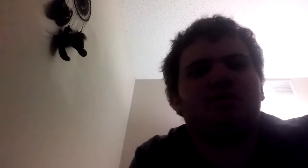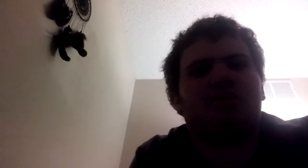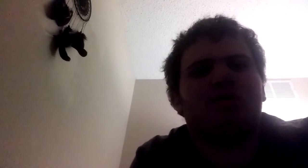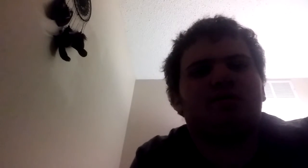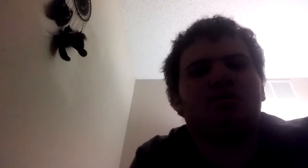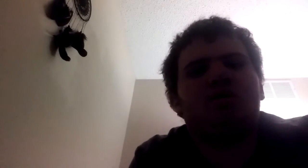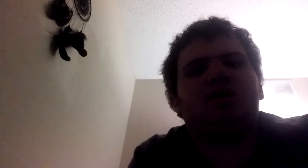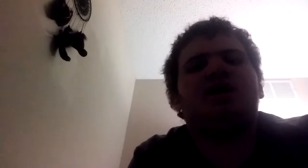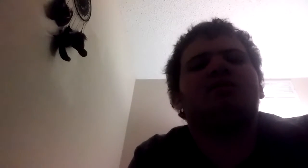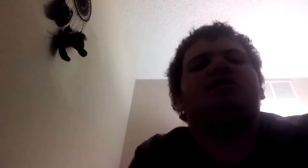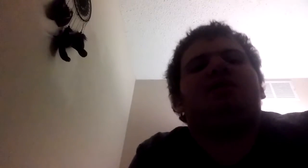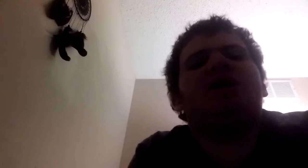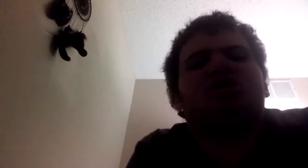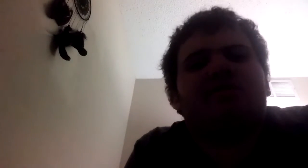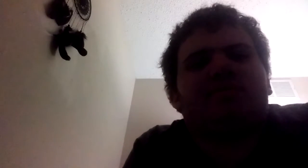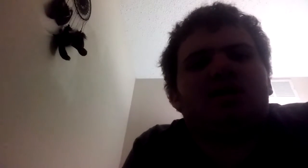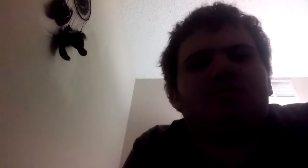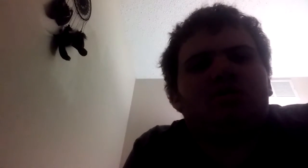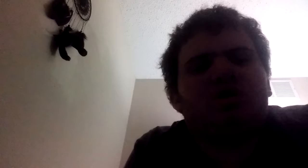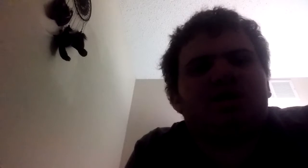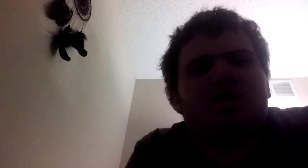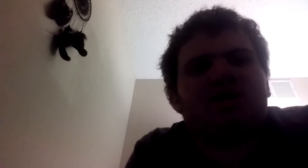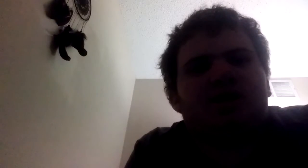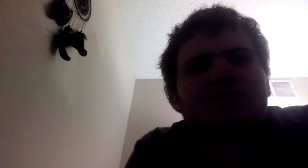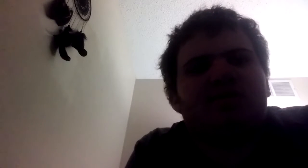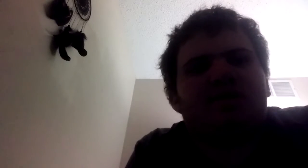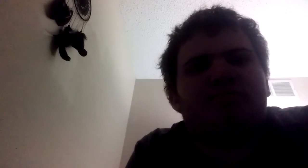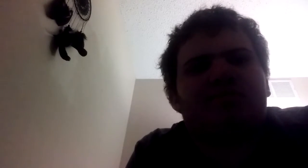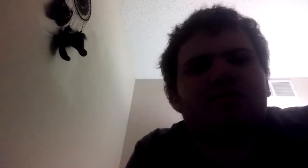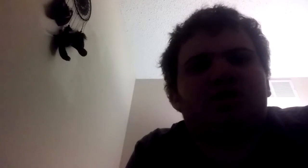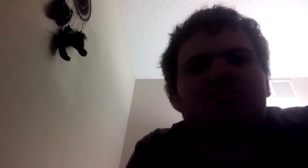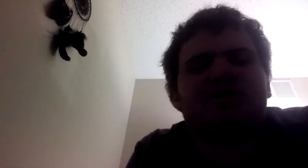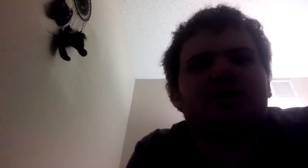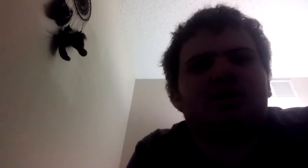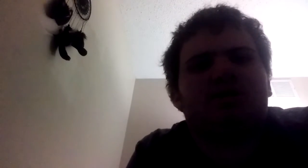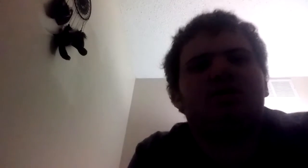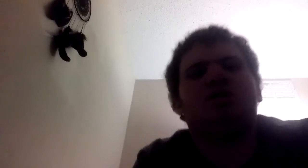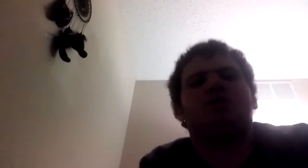name was. He managed to survive not getting hit by Mrs. Pub's giant machine thing.